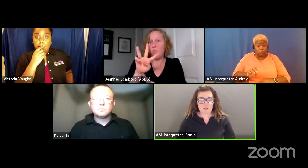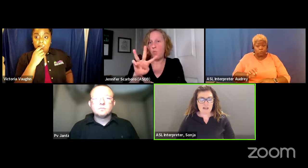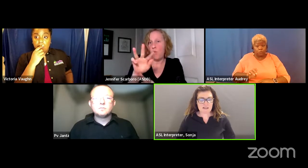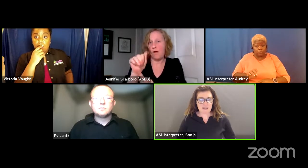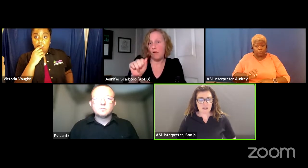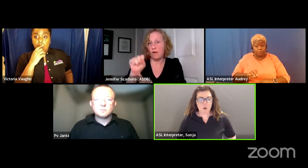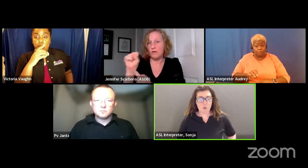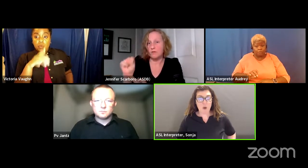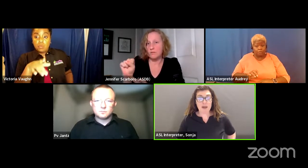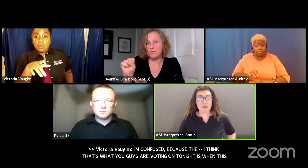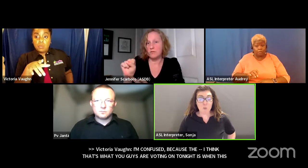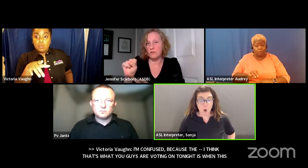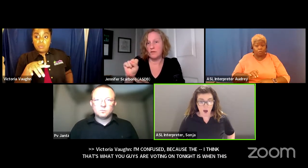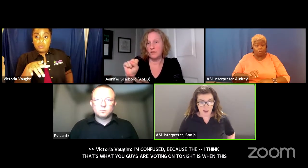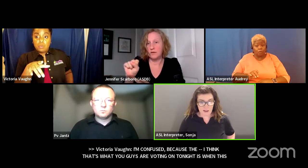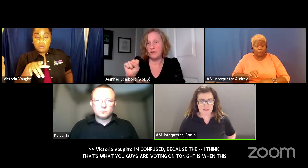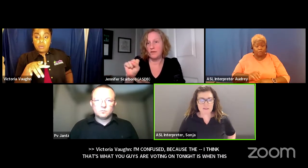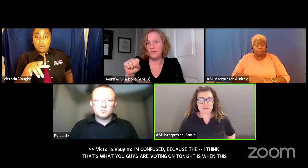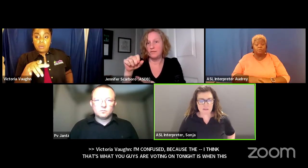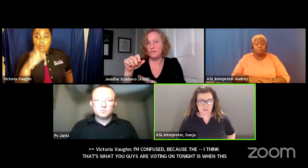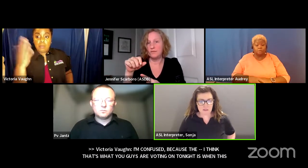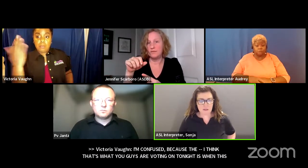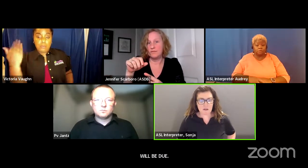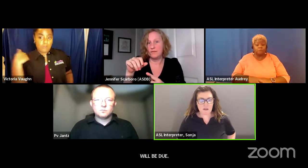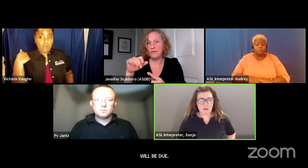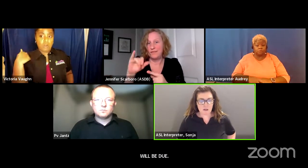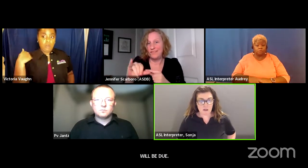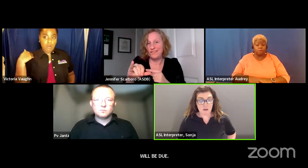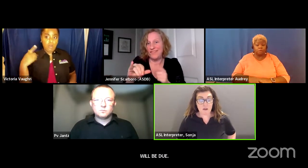Well, I was just asking, when was